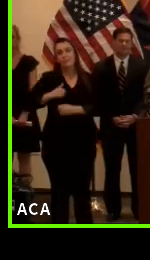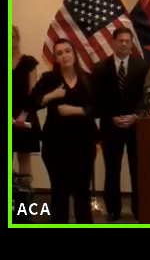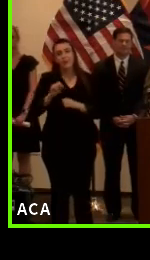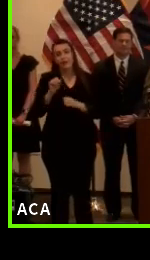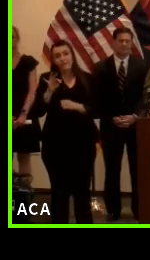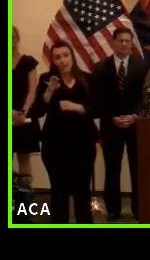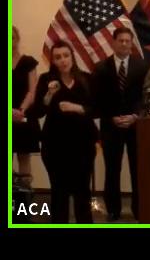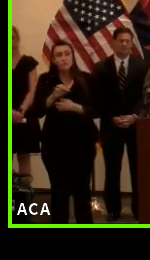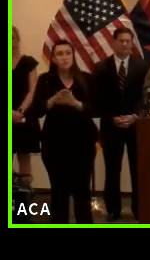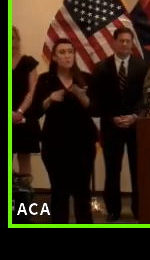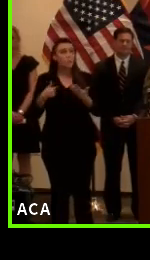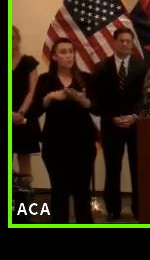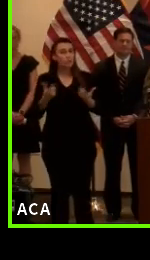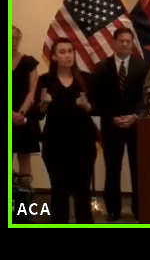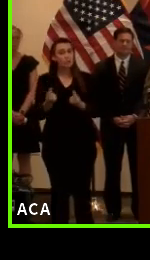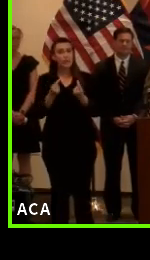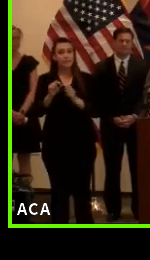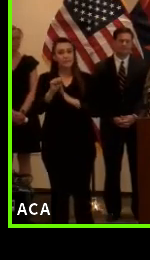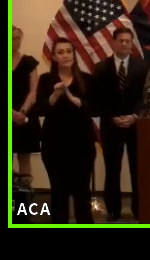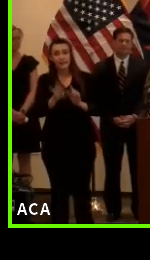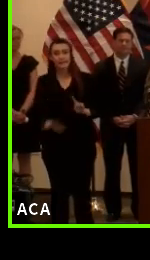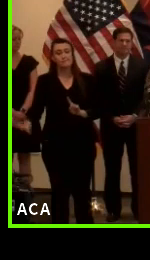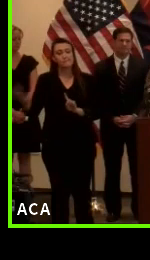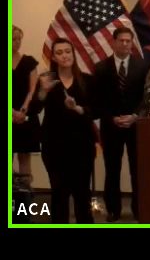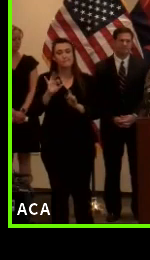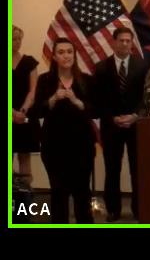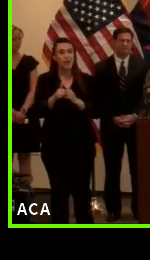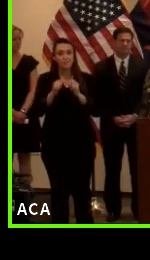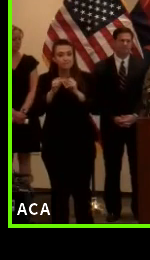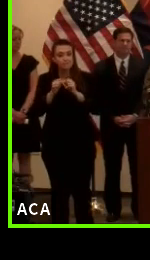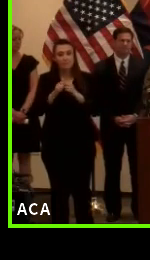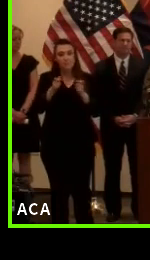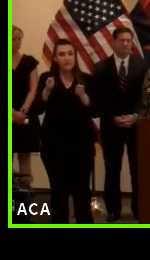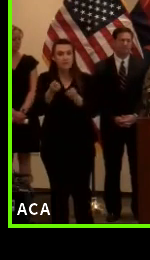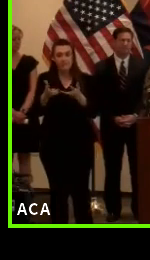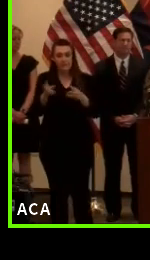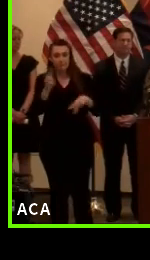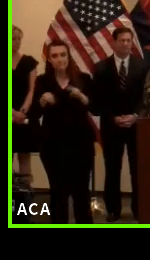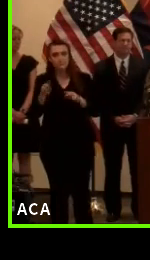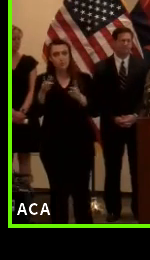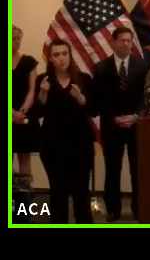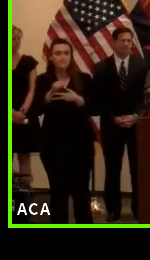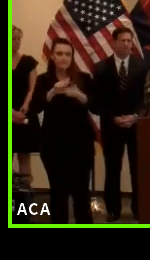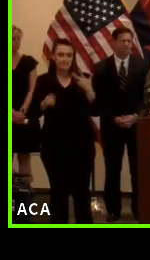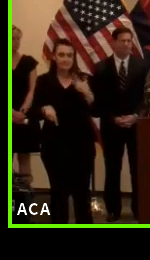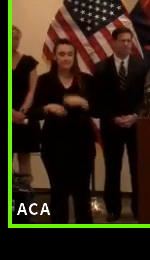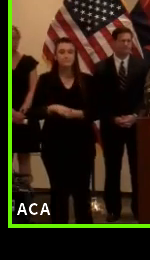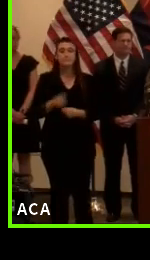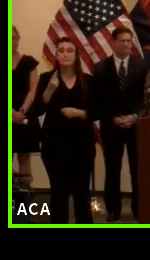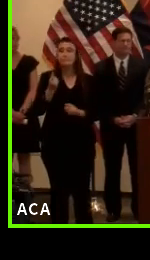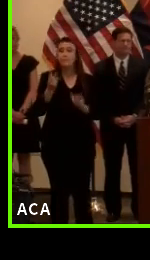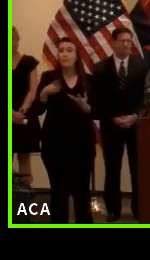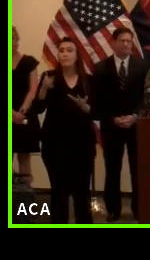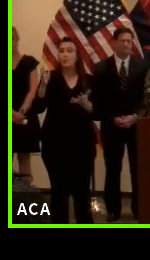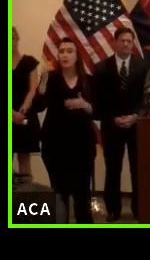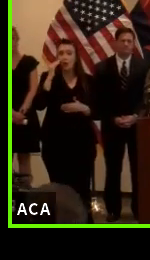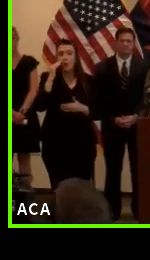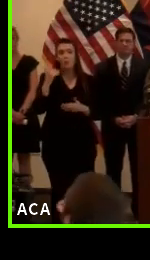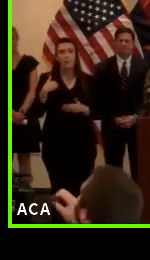and where we're at as a state as we continue to manage this crisis. Many of you are aware that there's